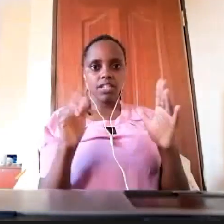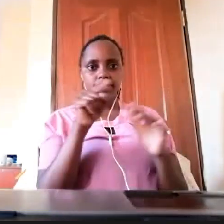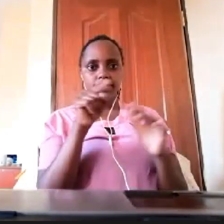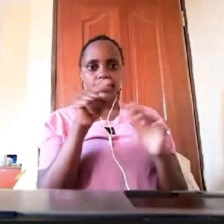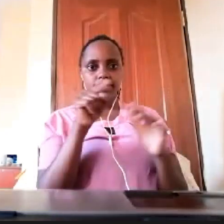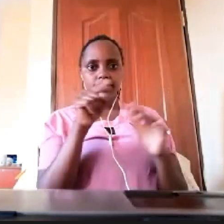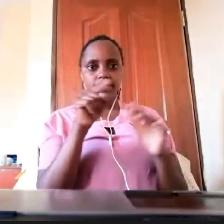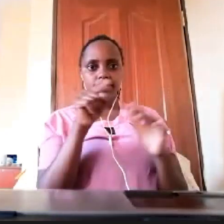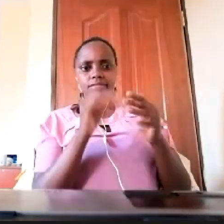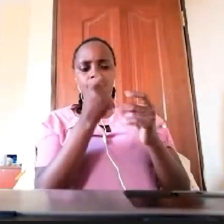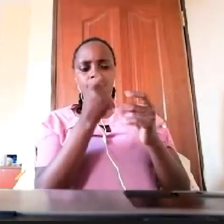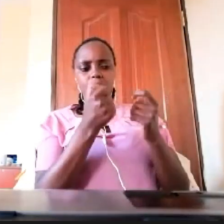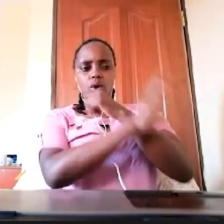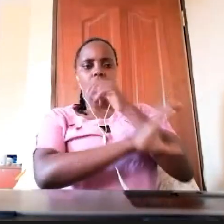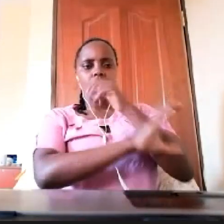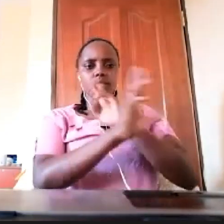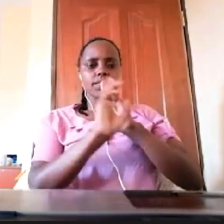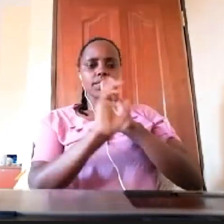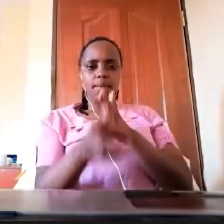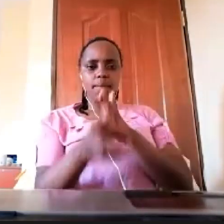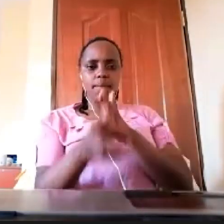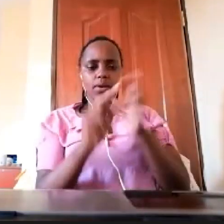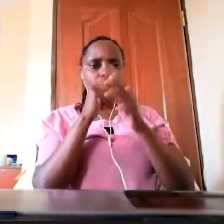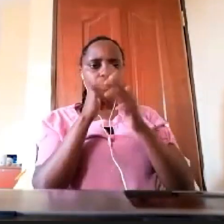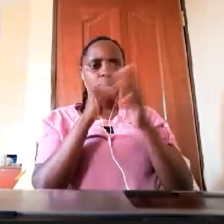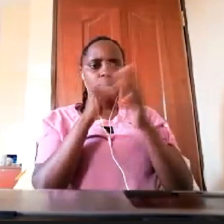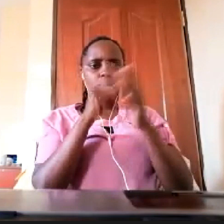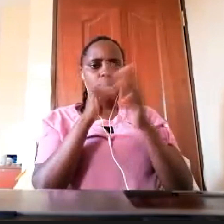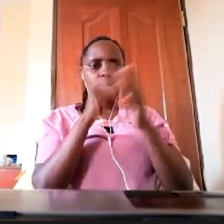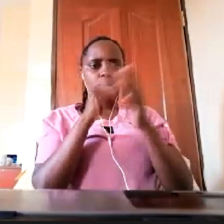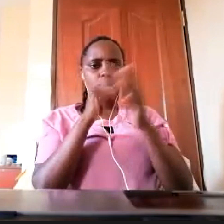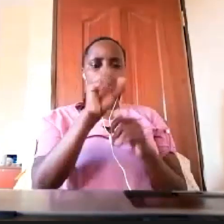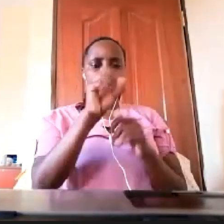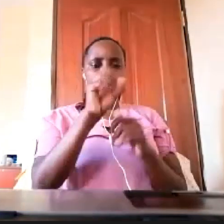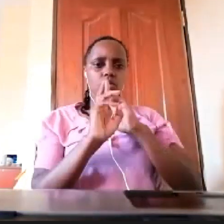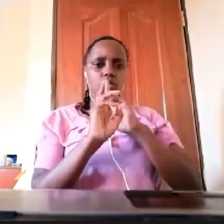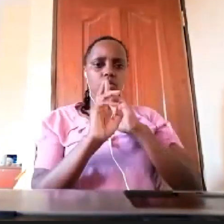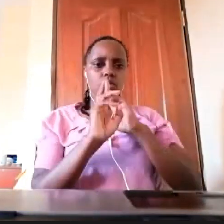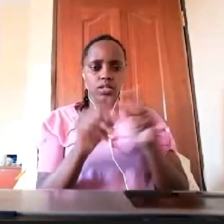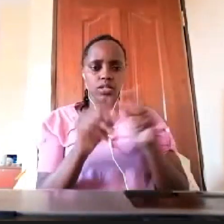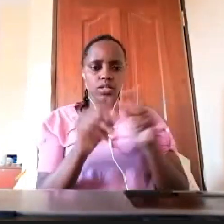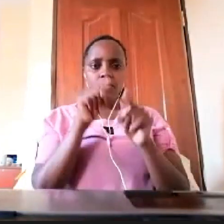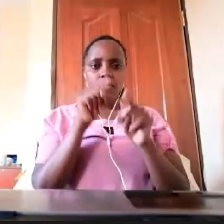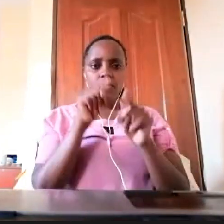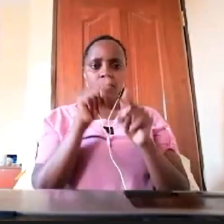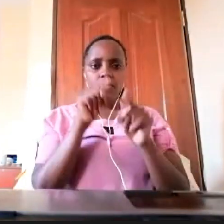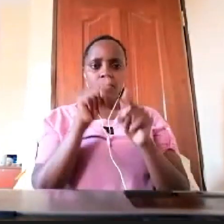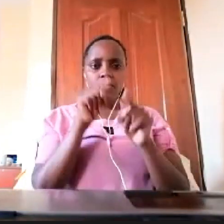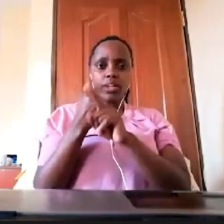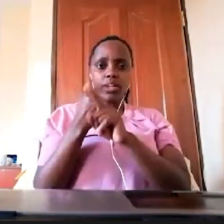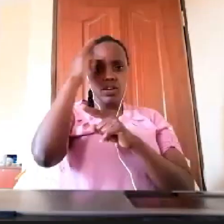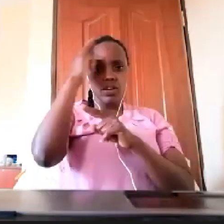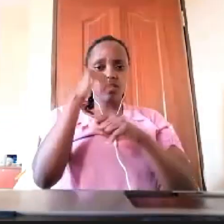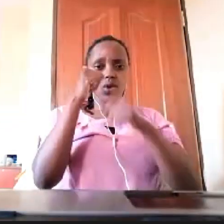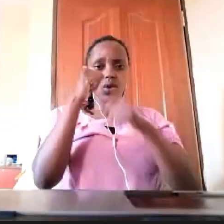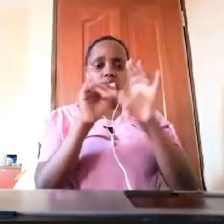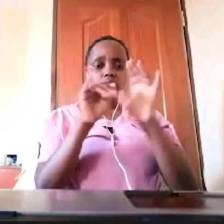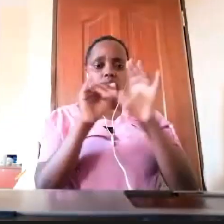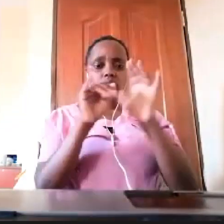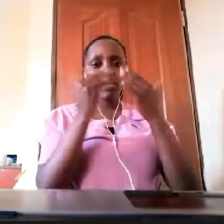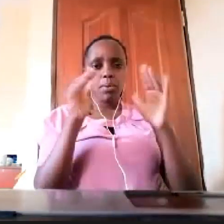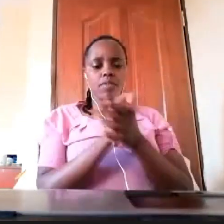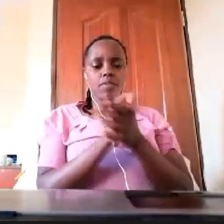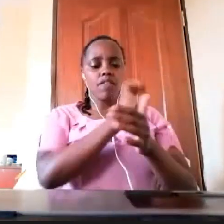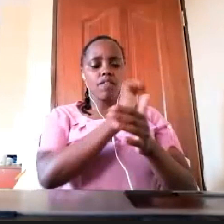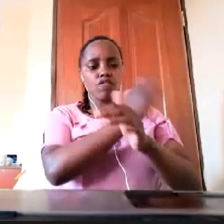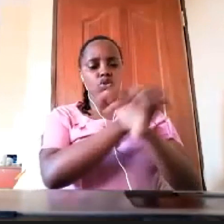fewer countries are reporting, which means fewer CSOs are reporting. And that is for various reasons that have been identified. There is